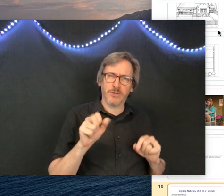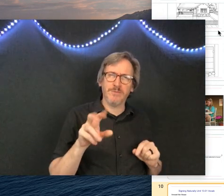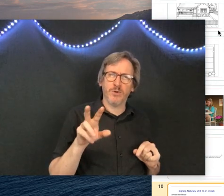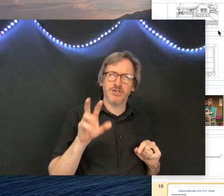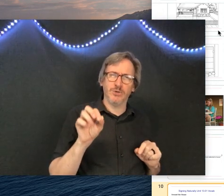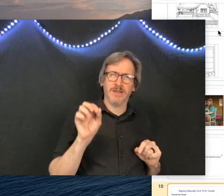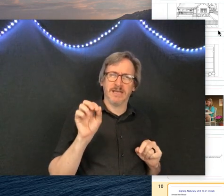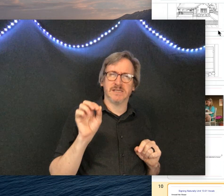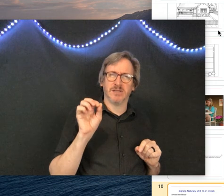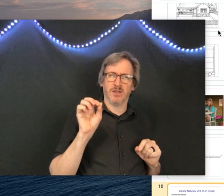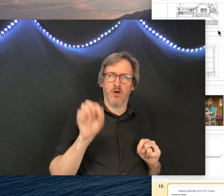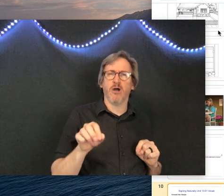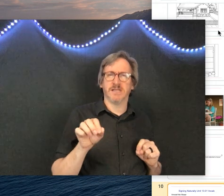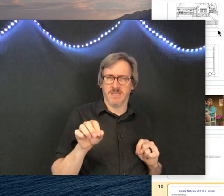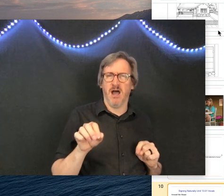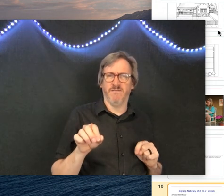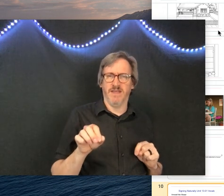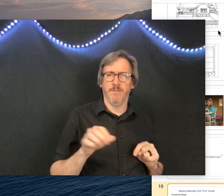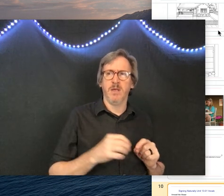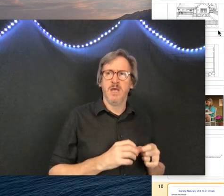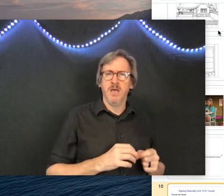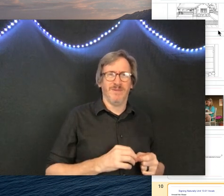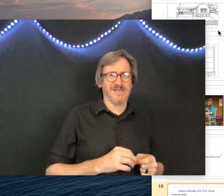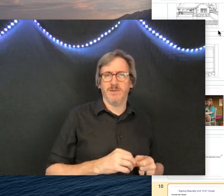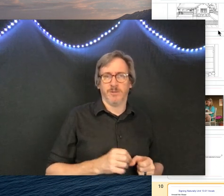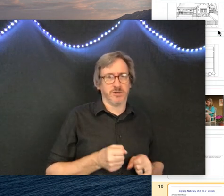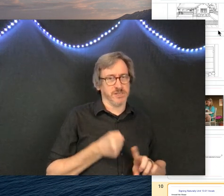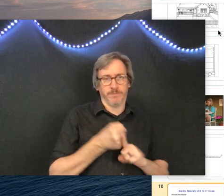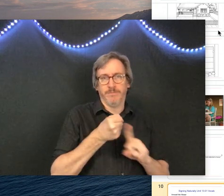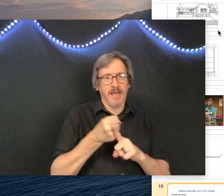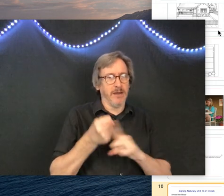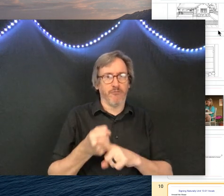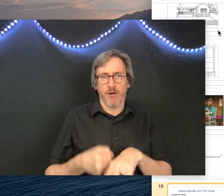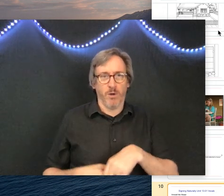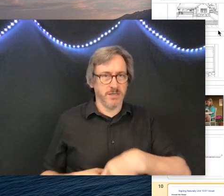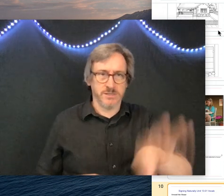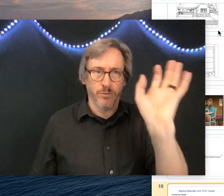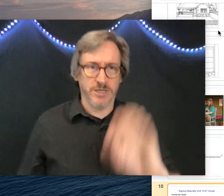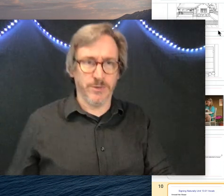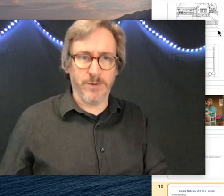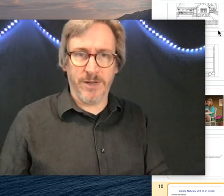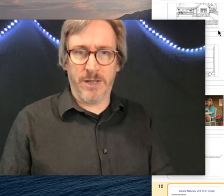short. 13.2, I think, is the longest of them. But some of them are just like hit